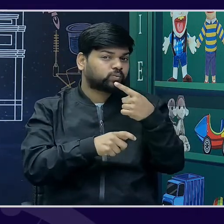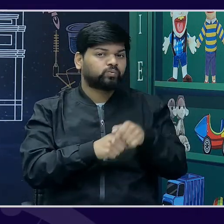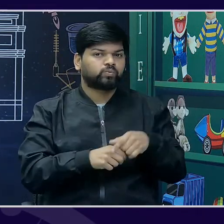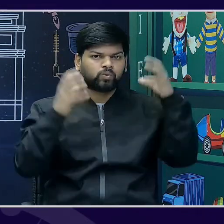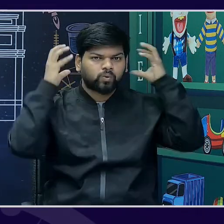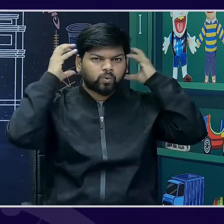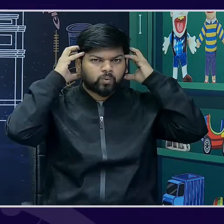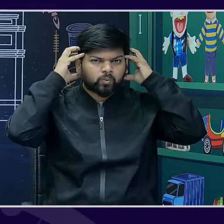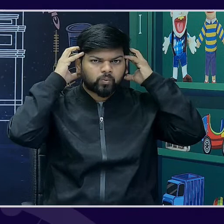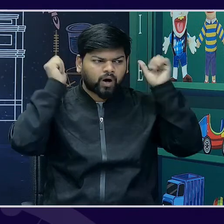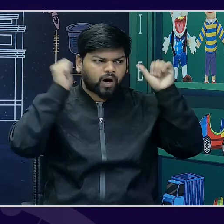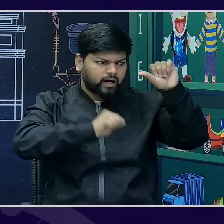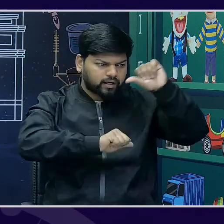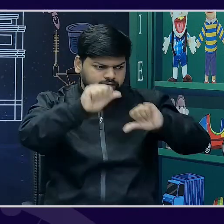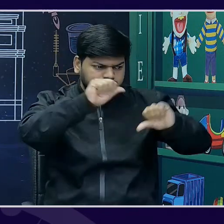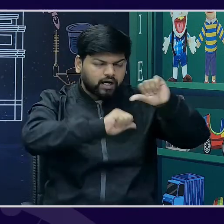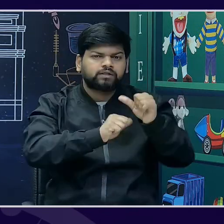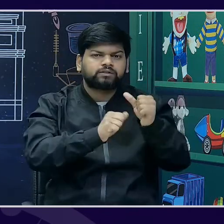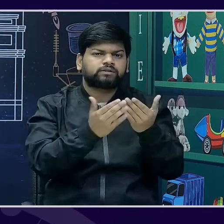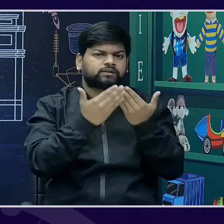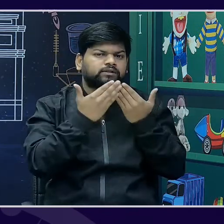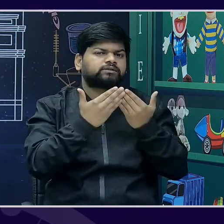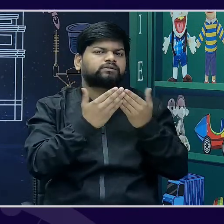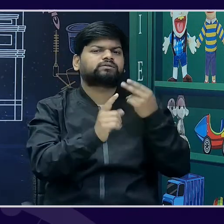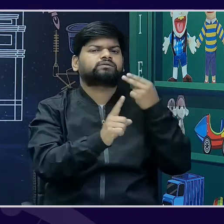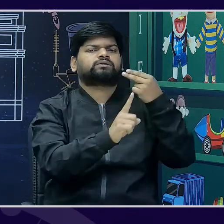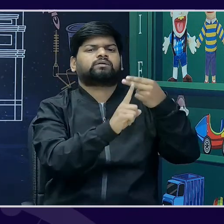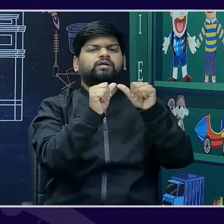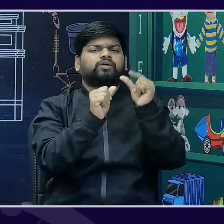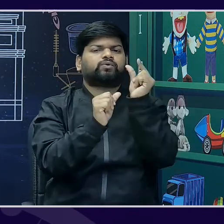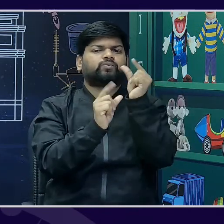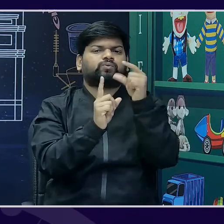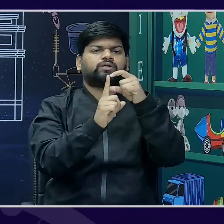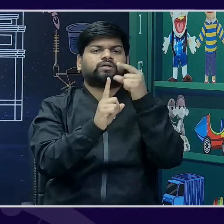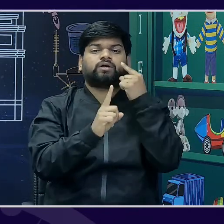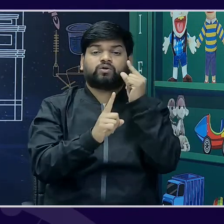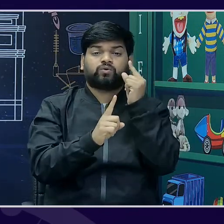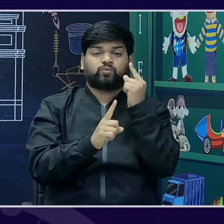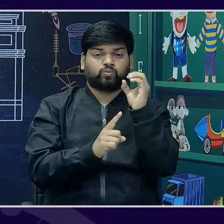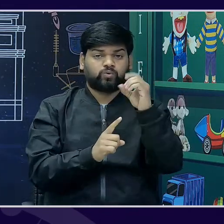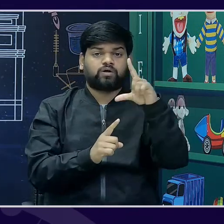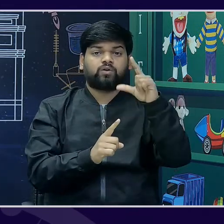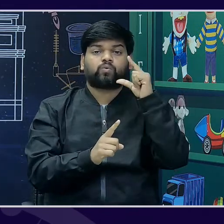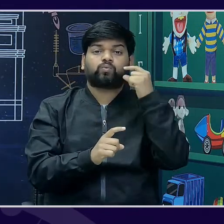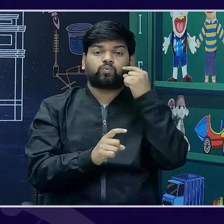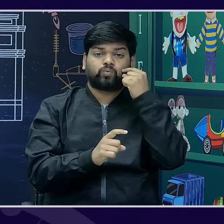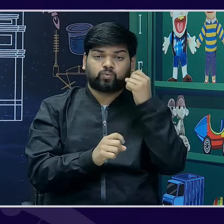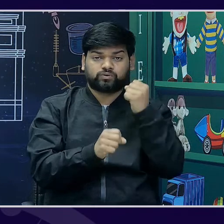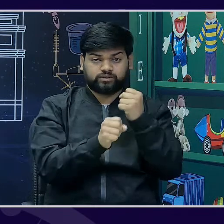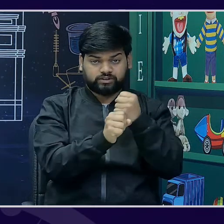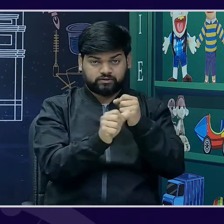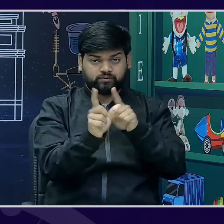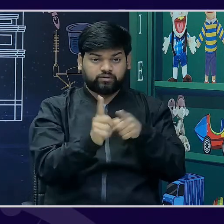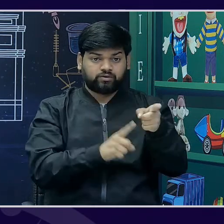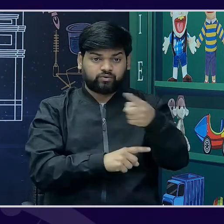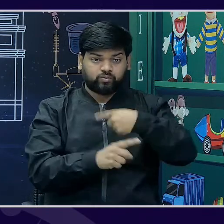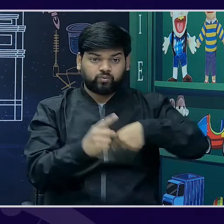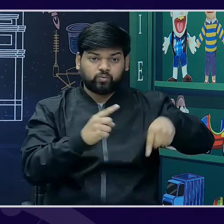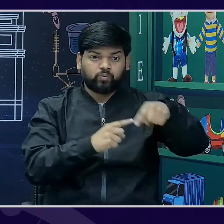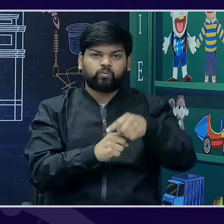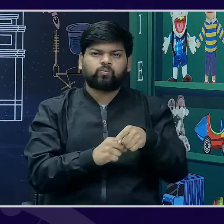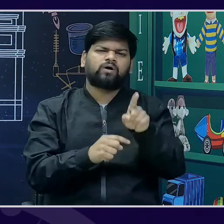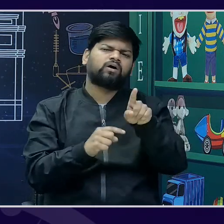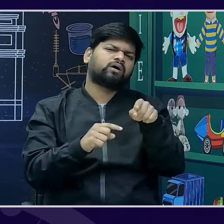our country, we have a course which is 4 plus 2 plus 2, and you become a qualified audiologist who